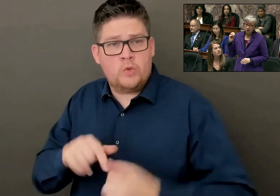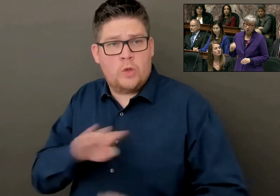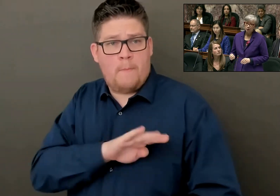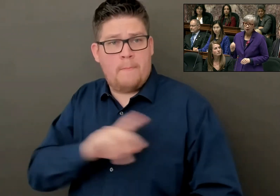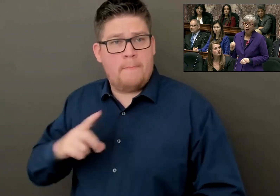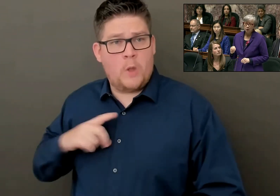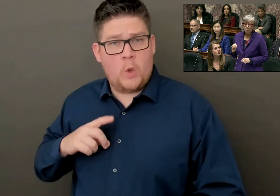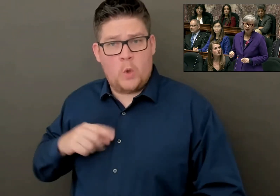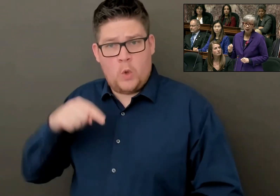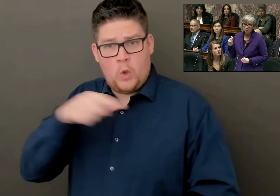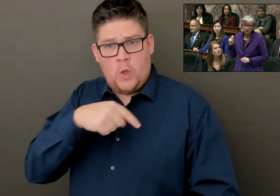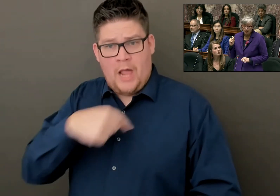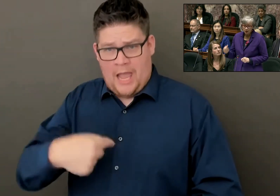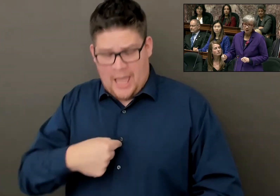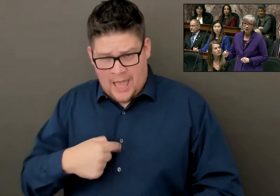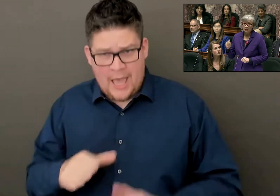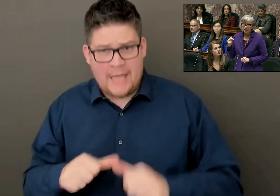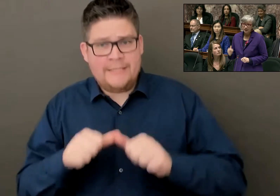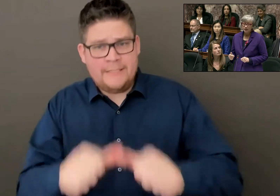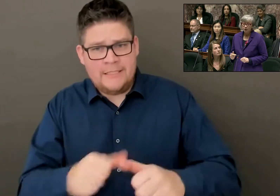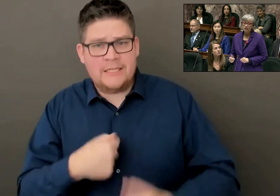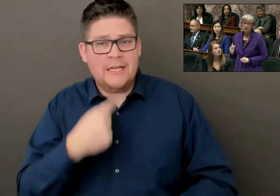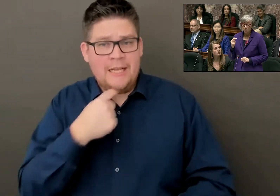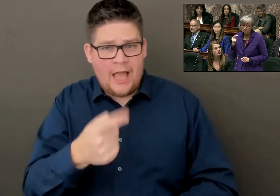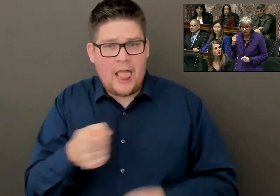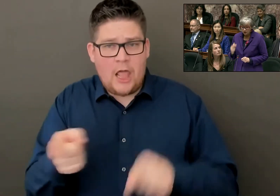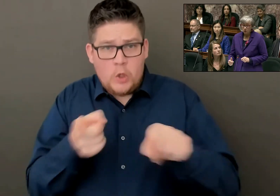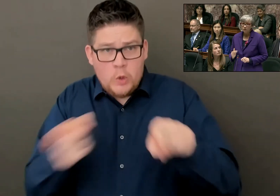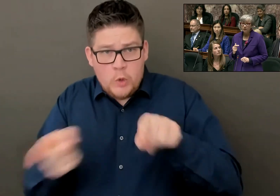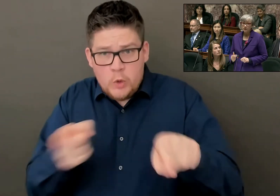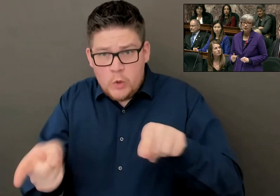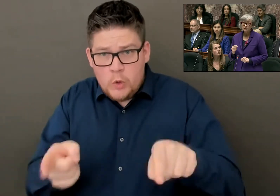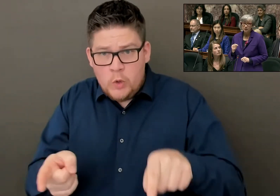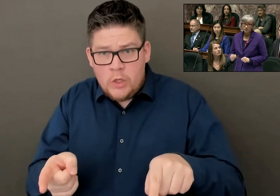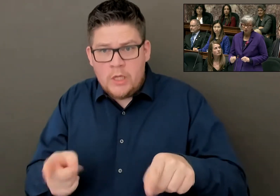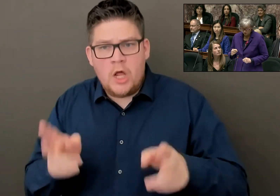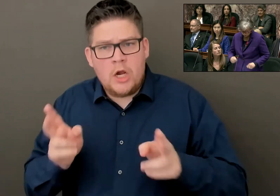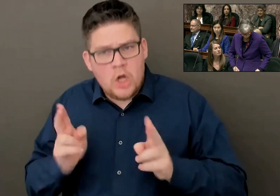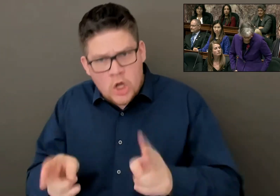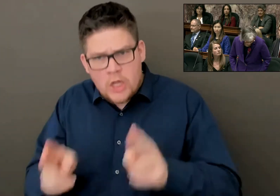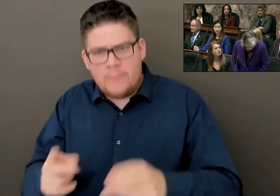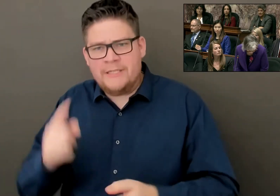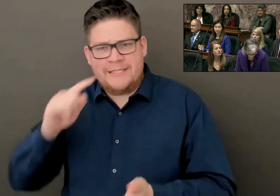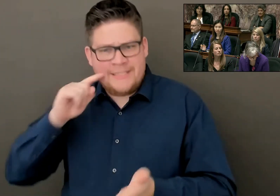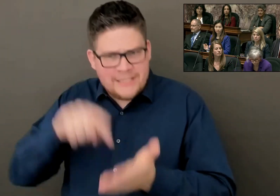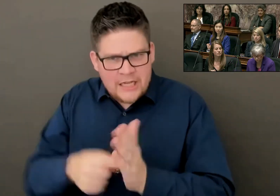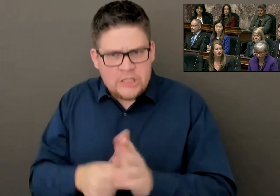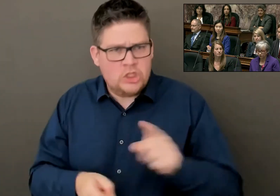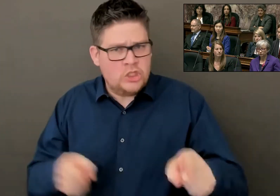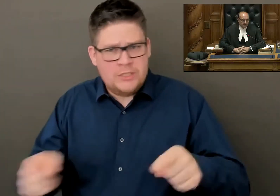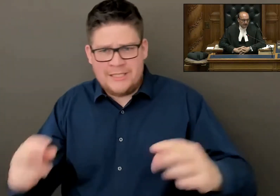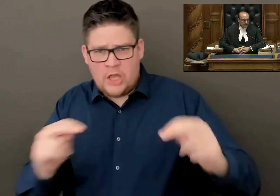is ensure that you are working with urgency and diligence to resolve this dispute.